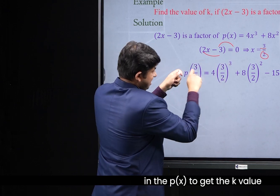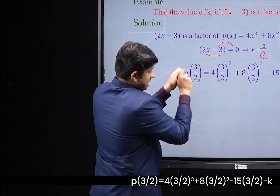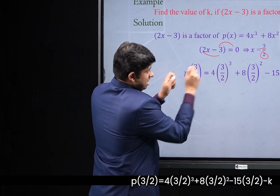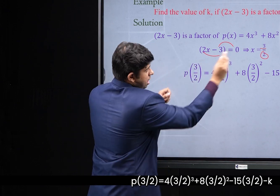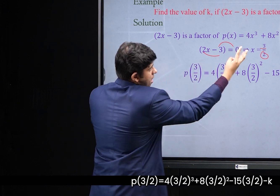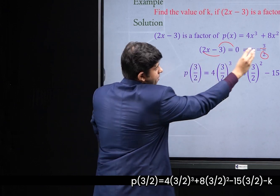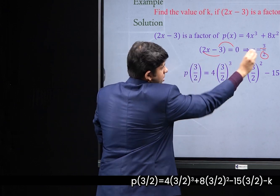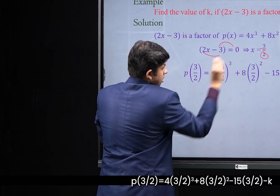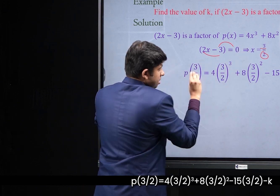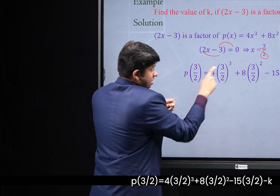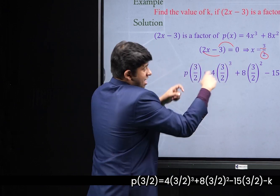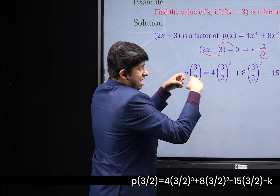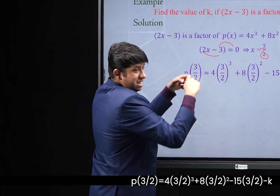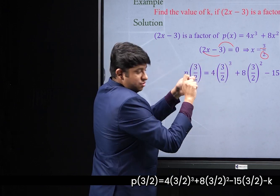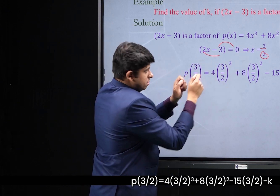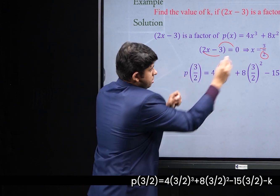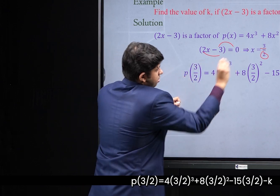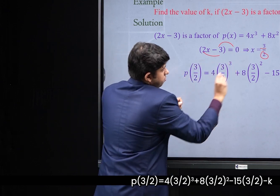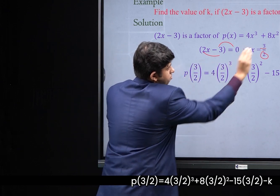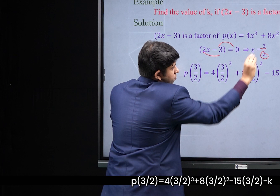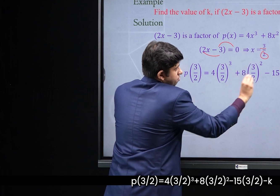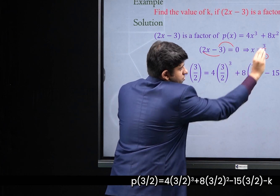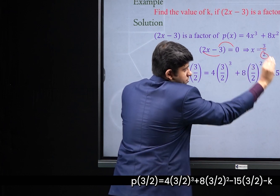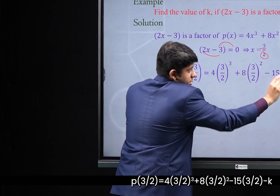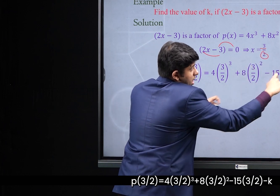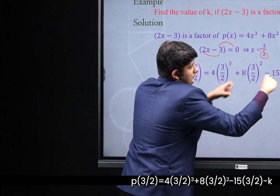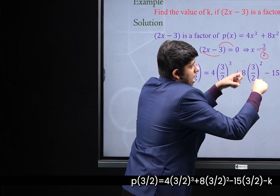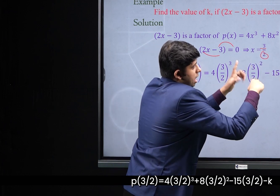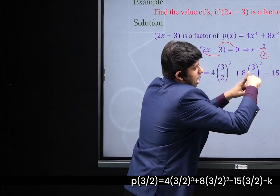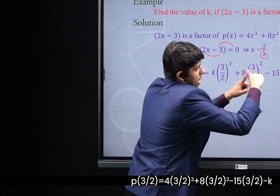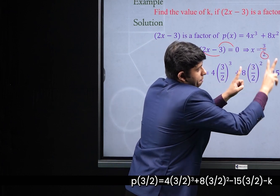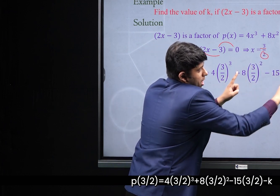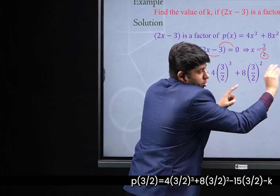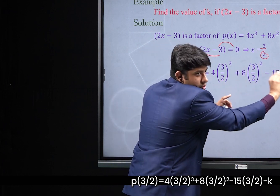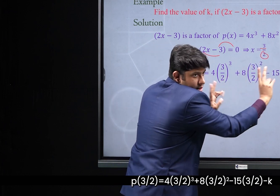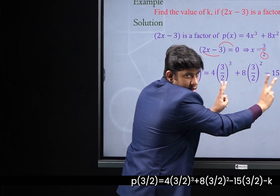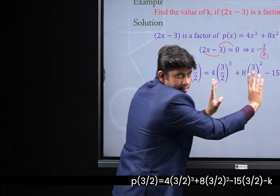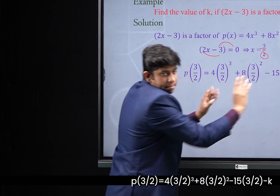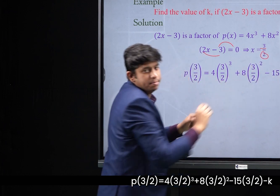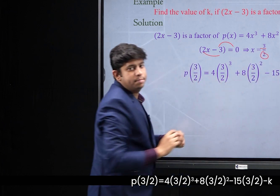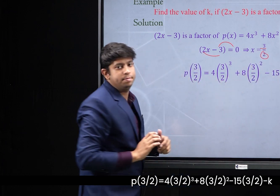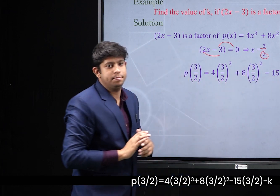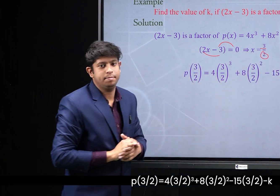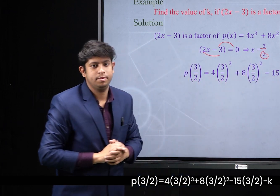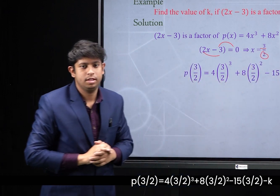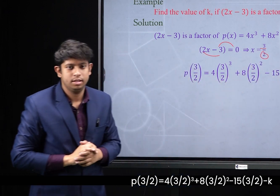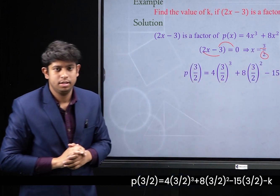P of 3 by 2 is equal to 4 into 3 by 2 whole cube plus 8 into 3 by 2 whole square minus 15 into 3 by 2 minus